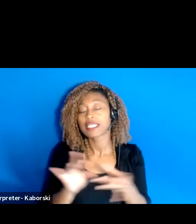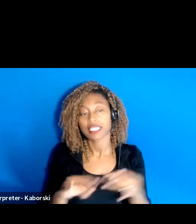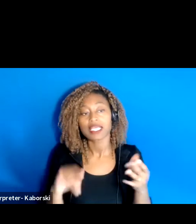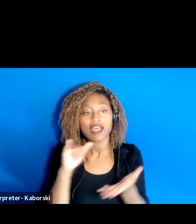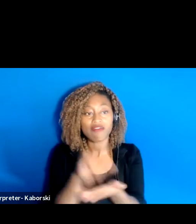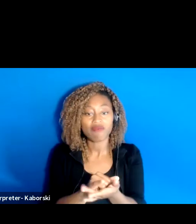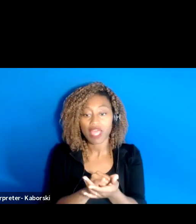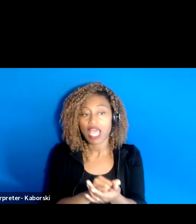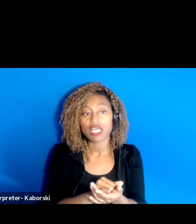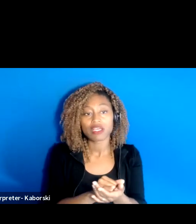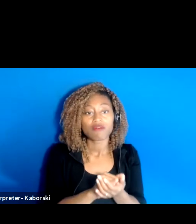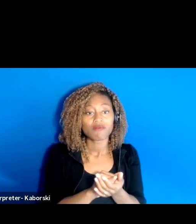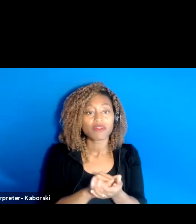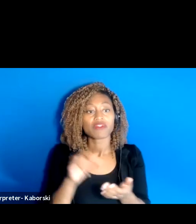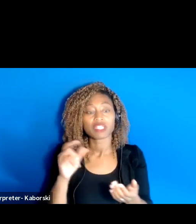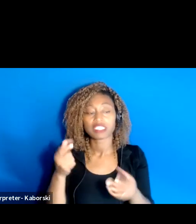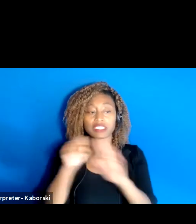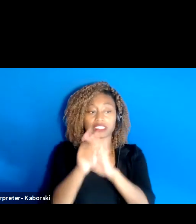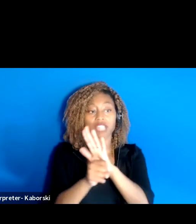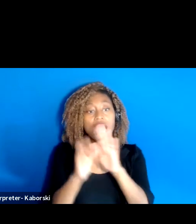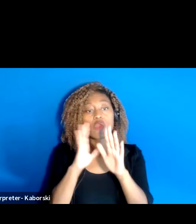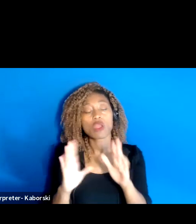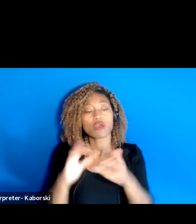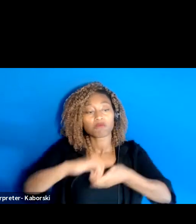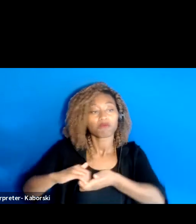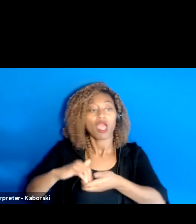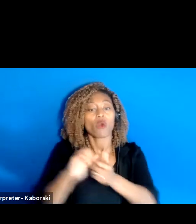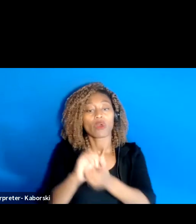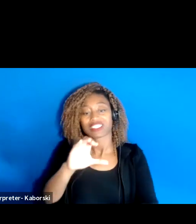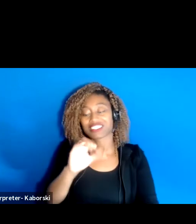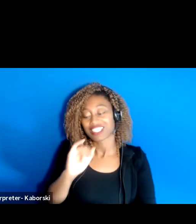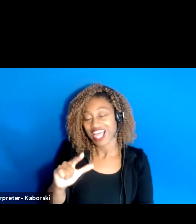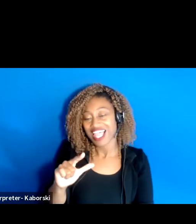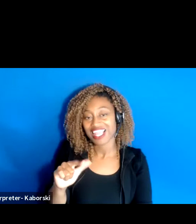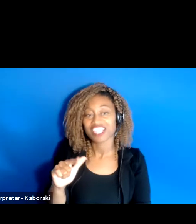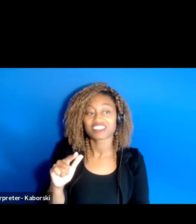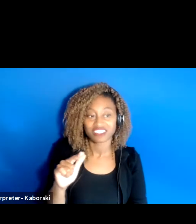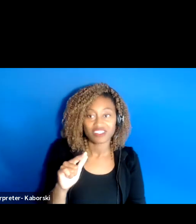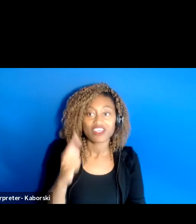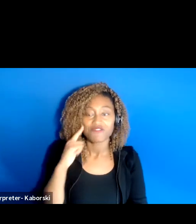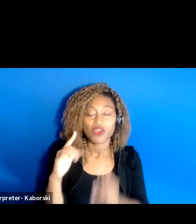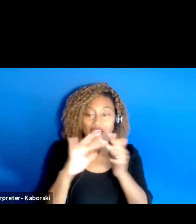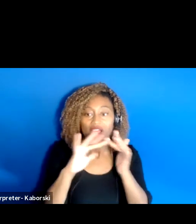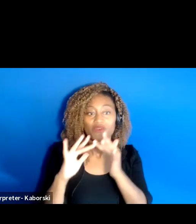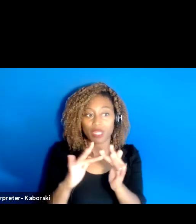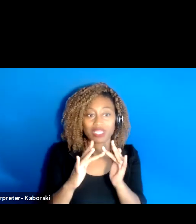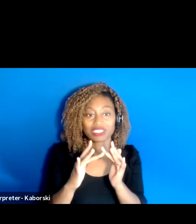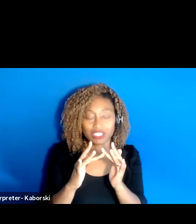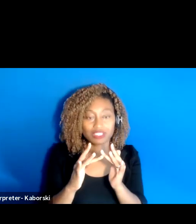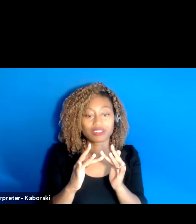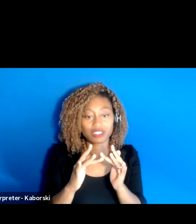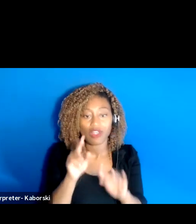the state will work together with the centers on outreach to